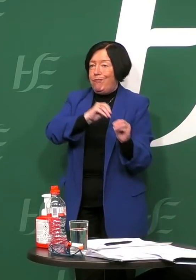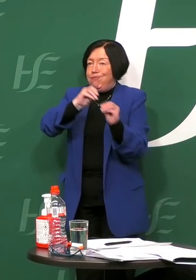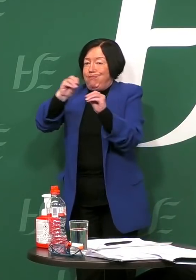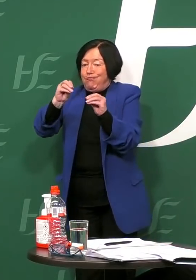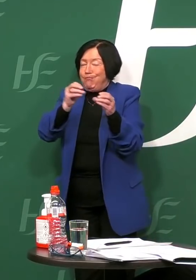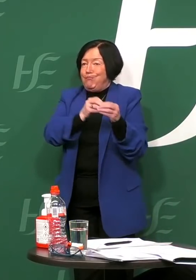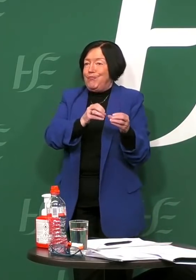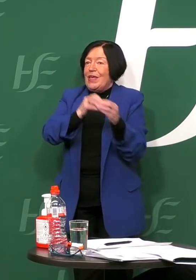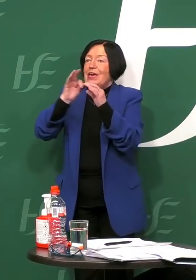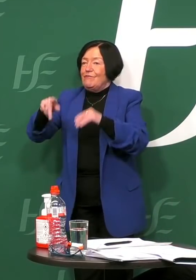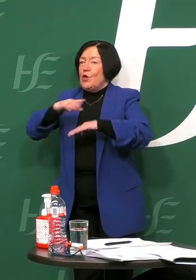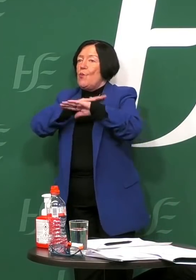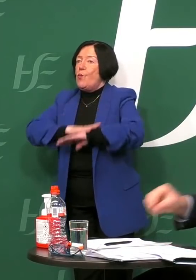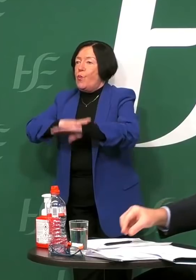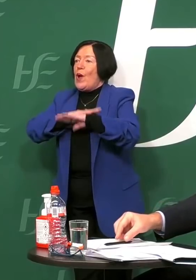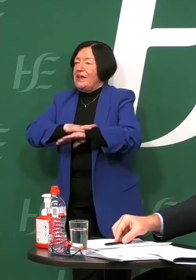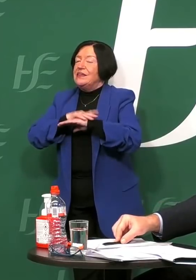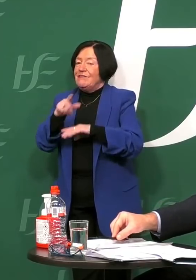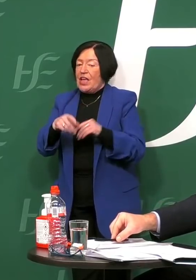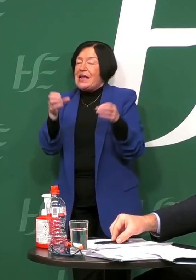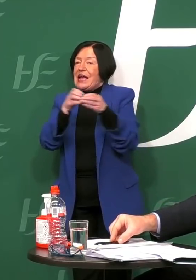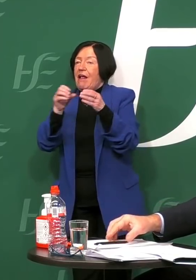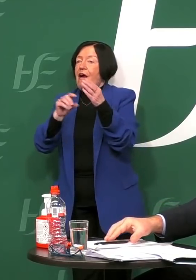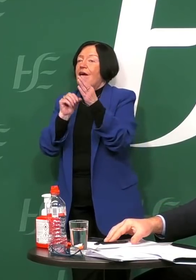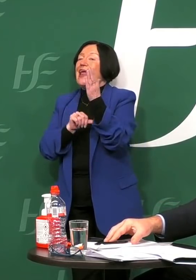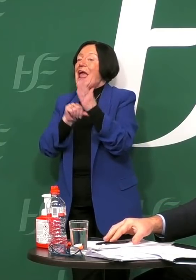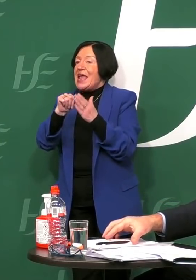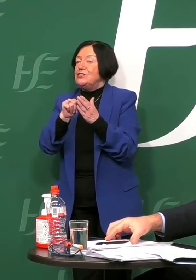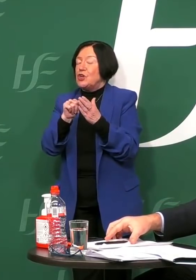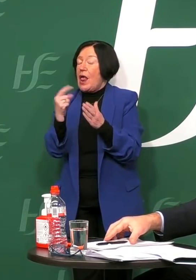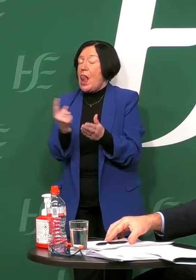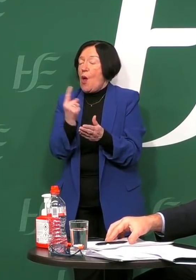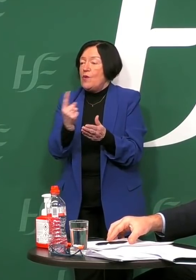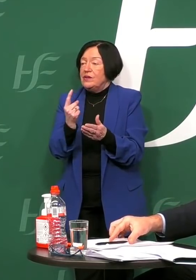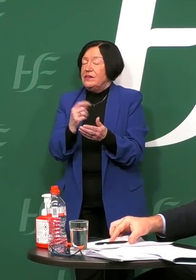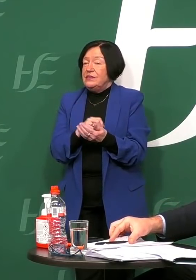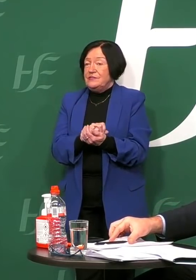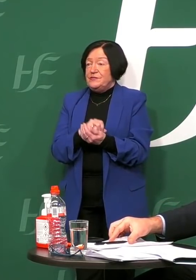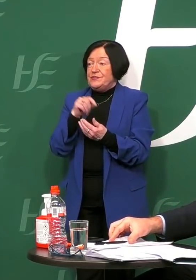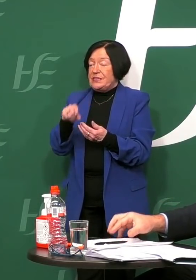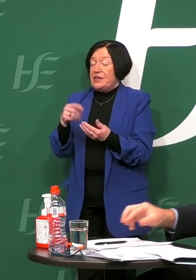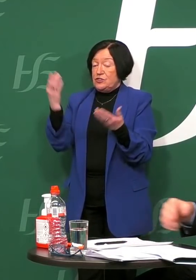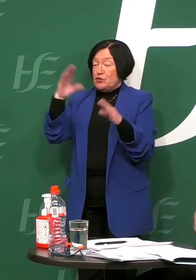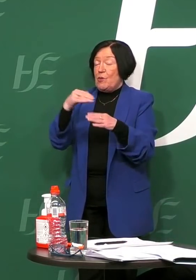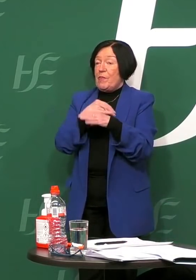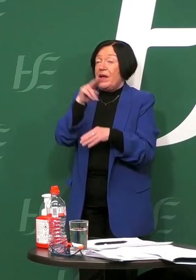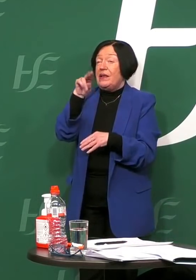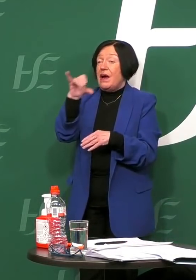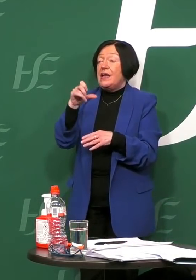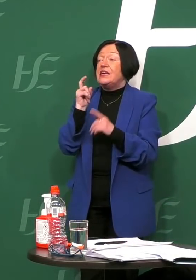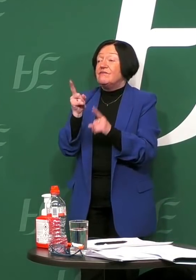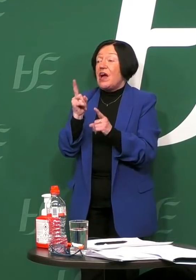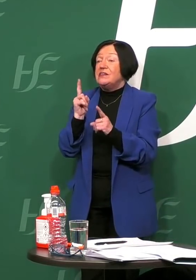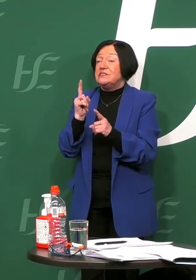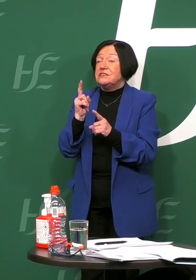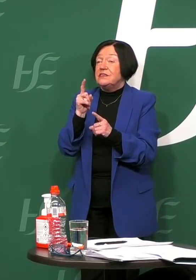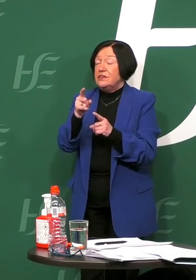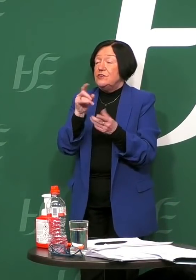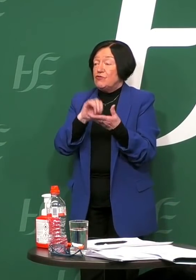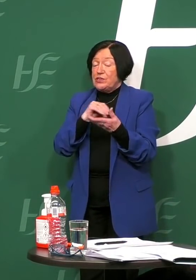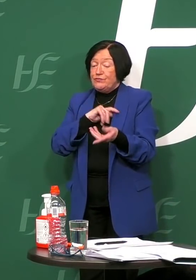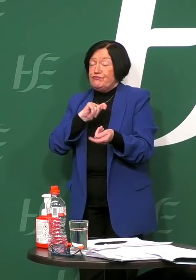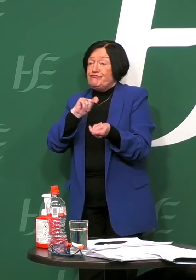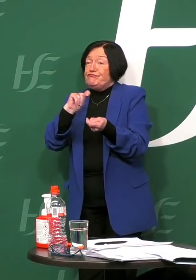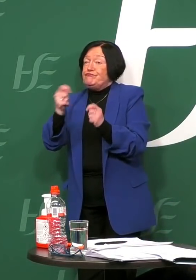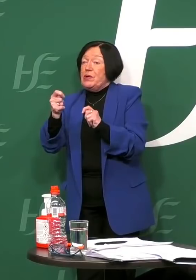would have if they were categorised based on age alone. So that's reflected in NIAC advice, and we'll be trying to translate that into